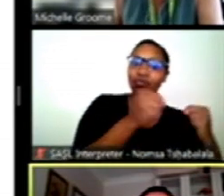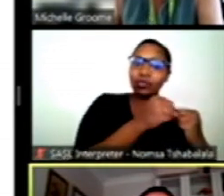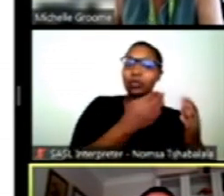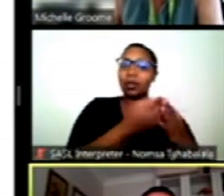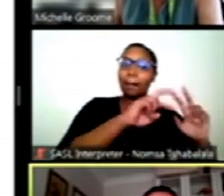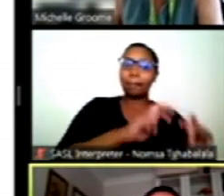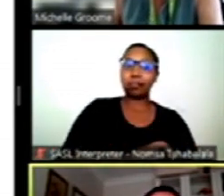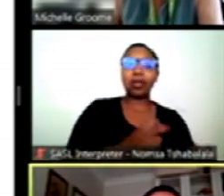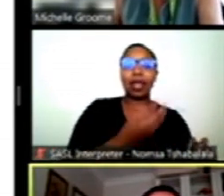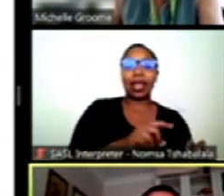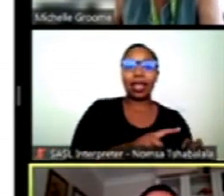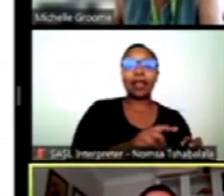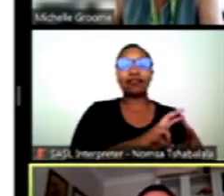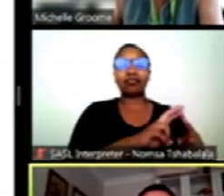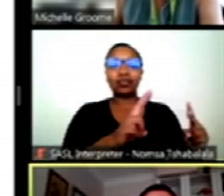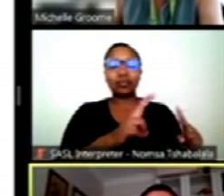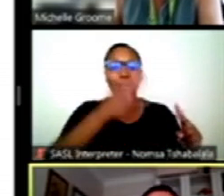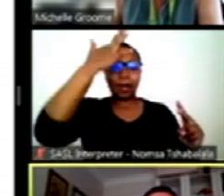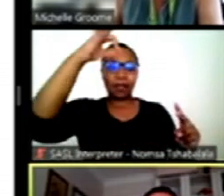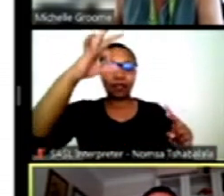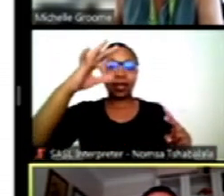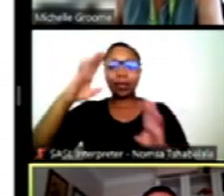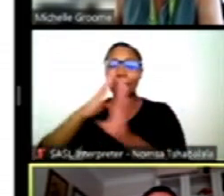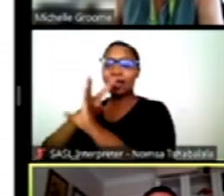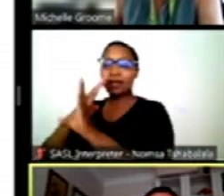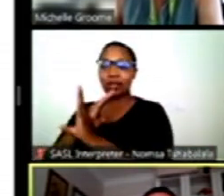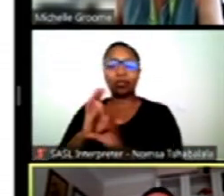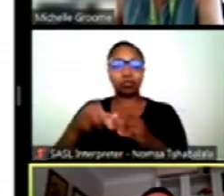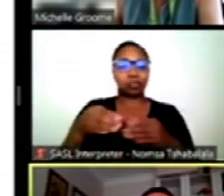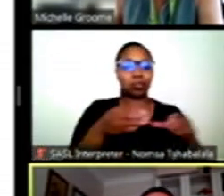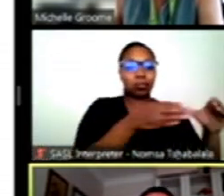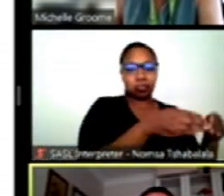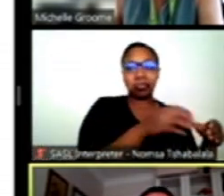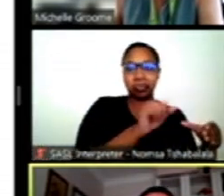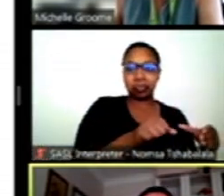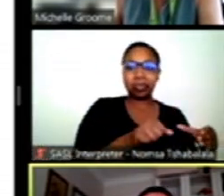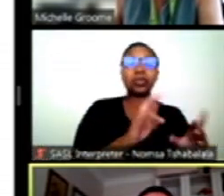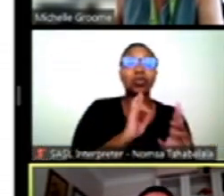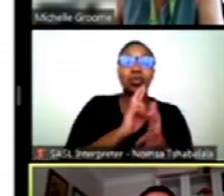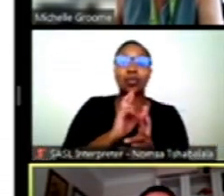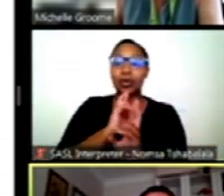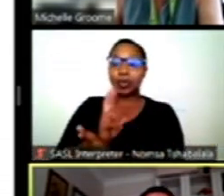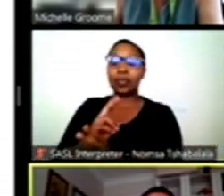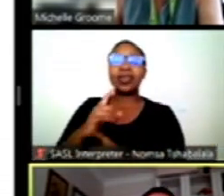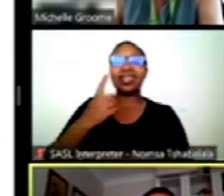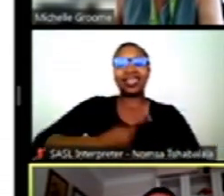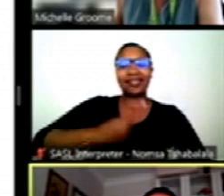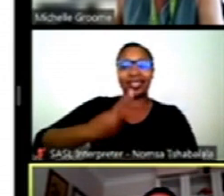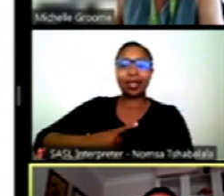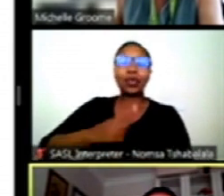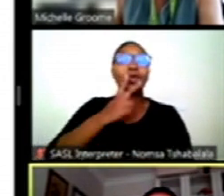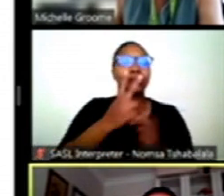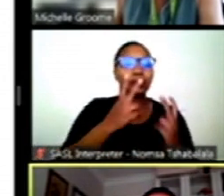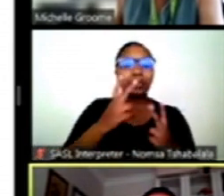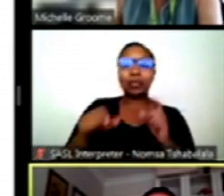private hospitals that report COVID-19 admissions to DATCOP daily. When we look at admissions, the 7-day moving